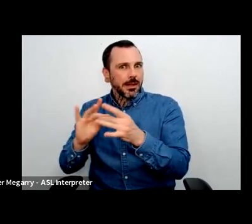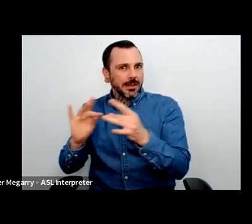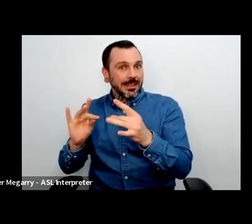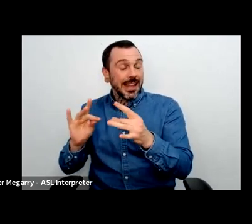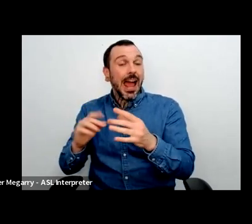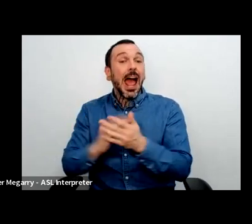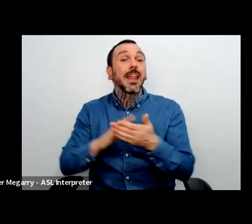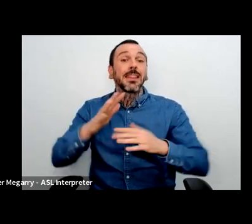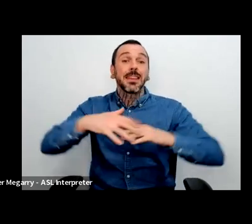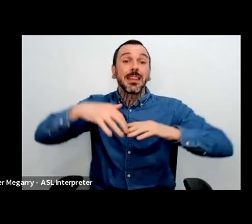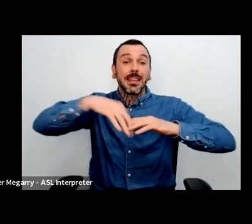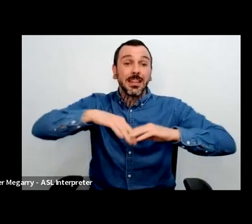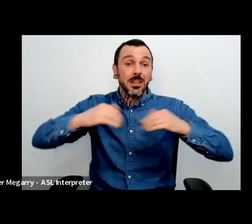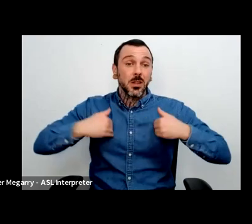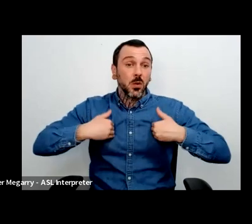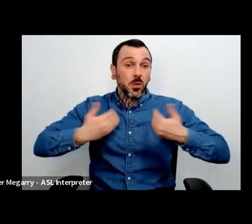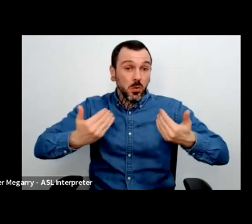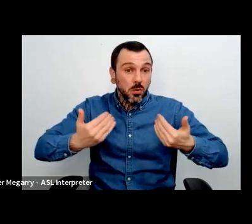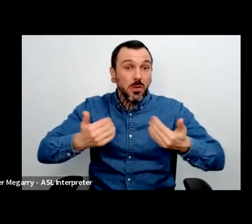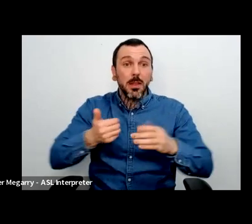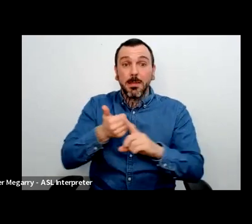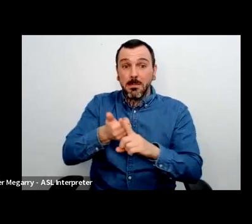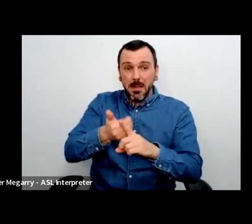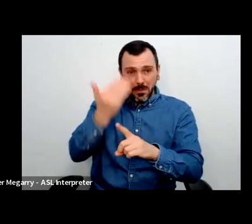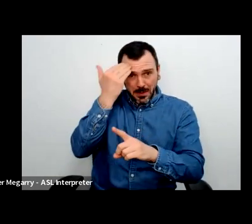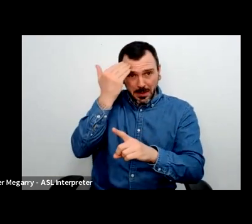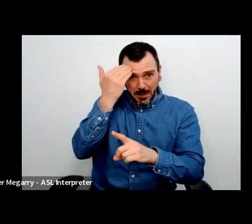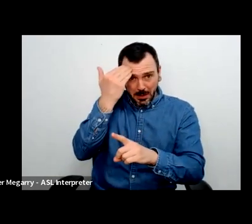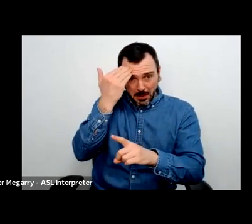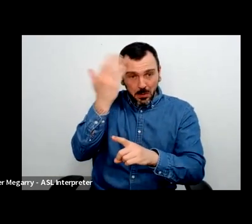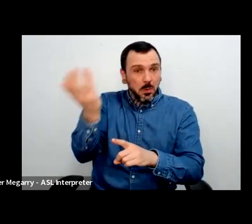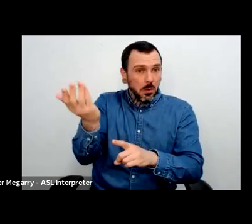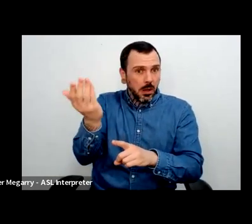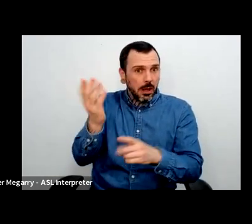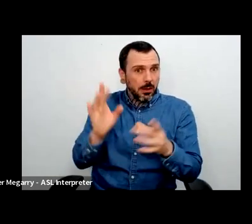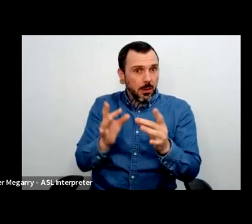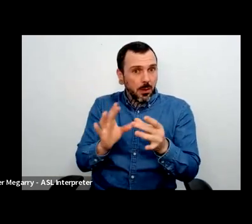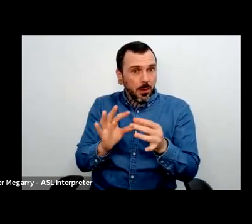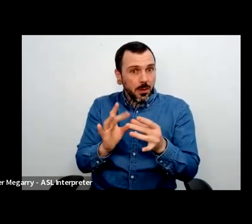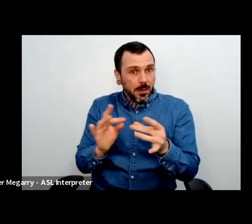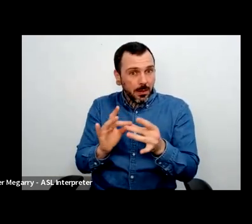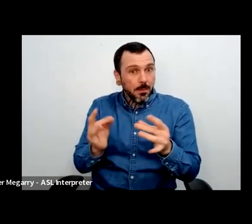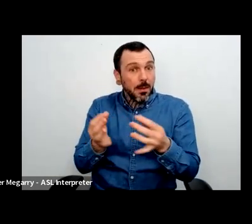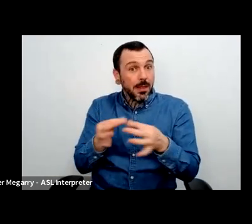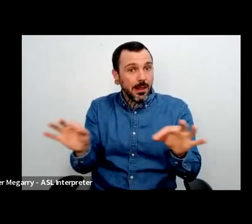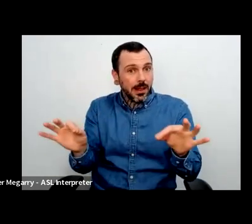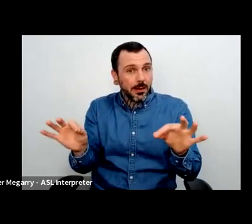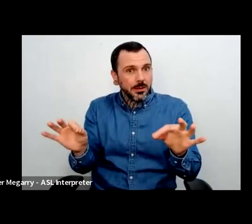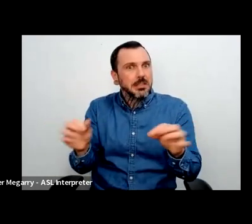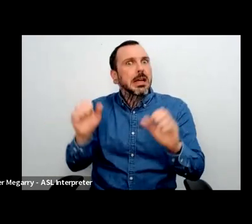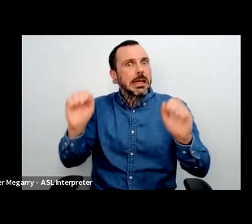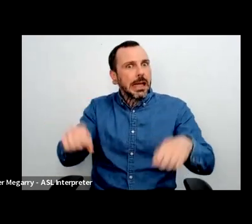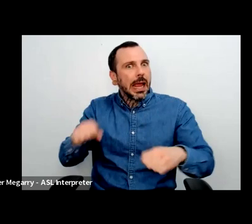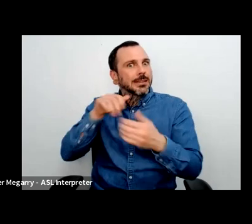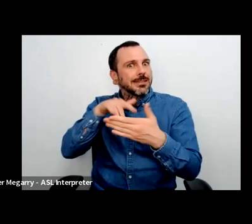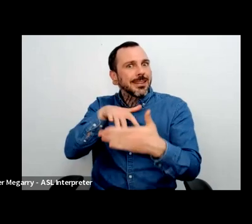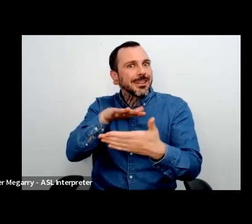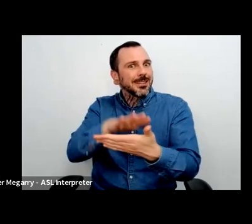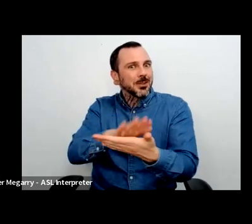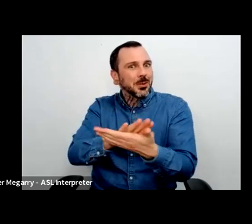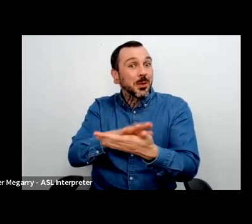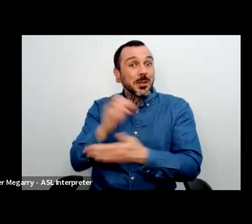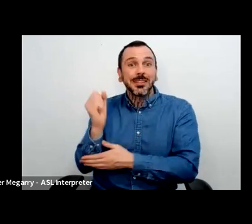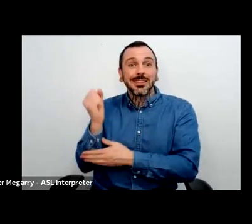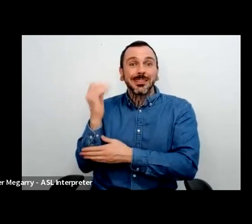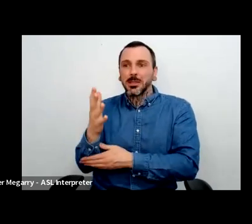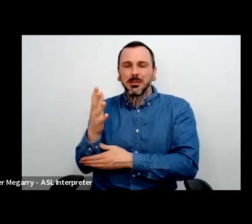to study this play rather than Shakespeare. And, you know, we built the show to capture